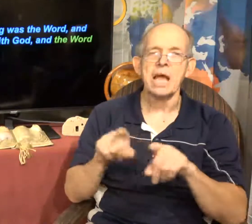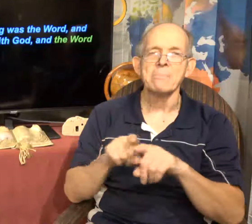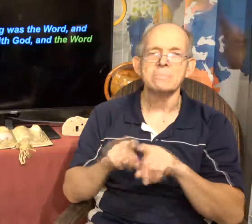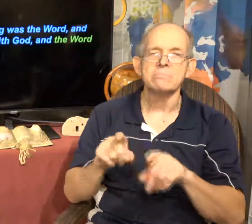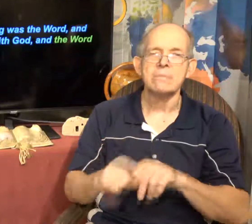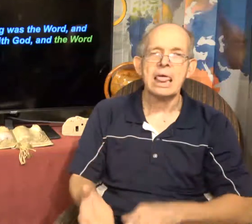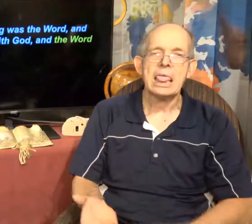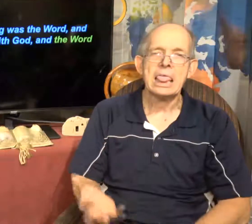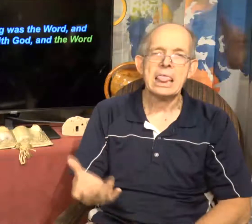Same.